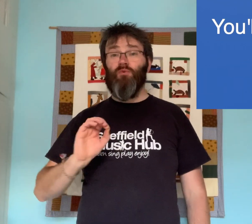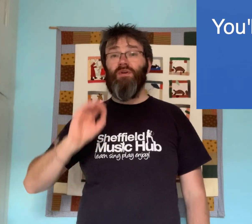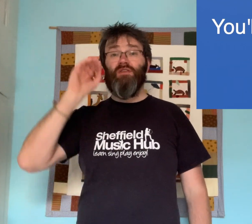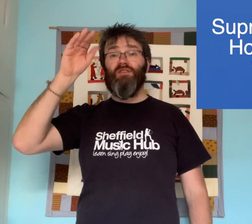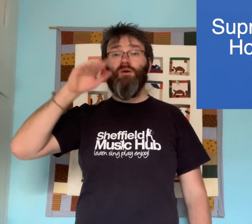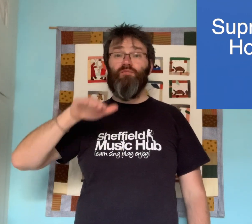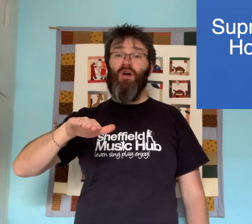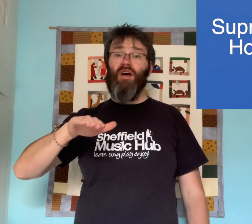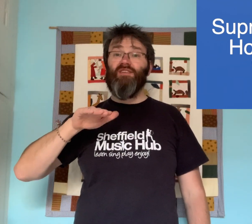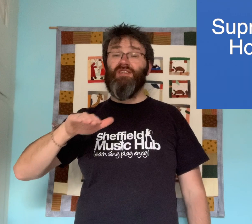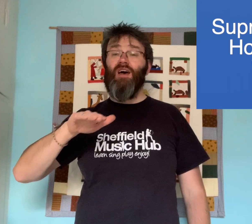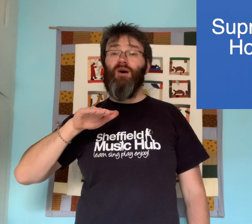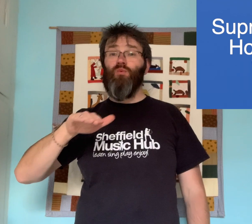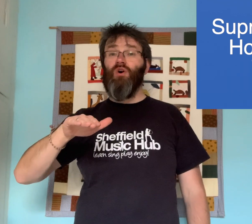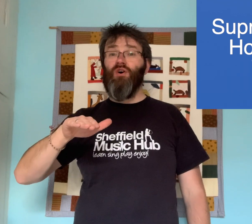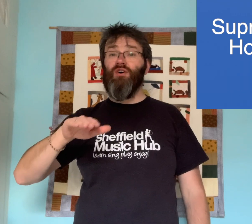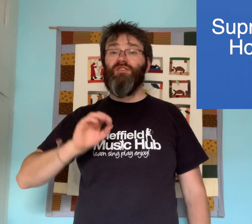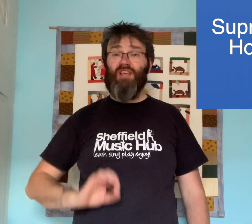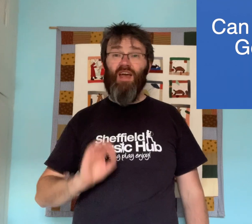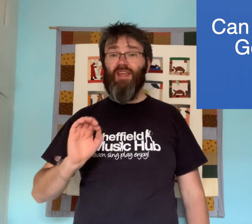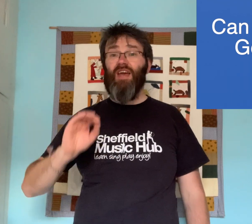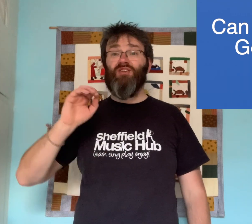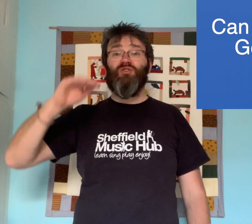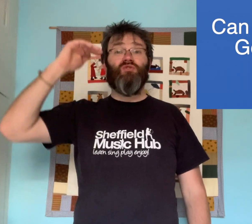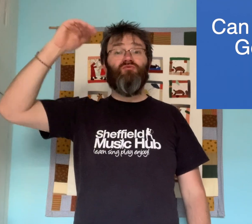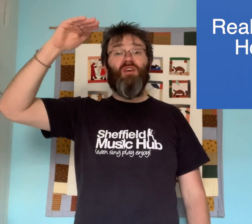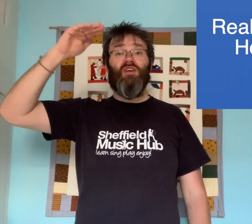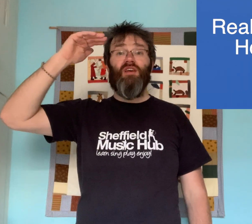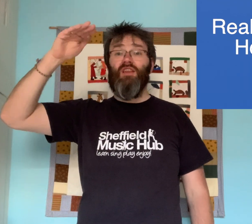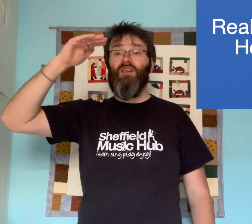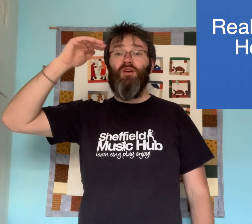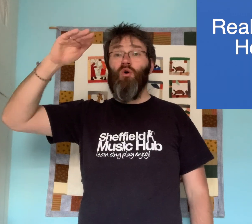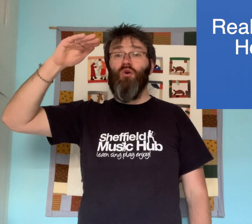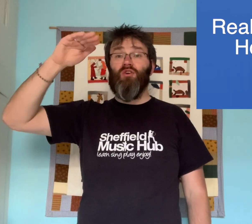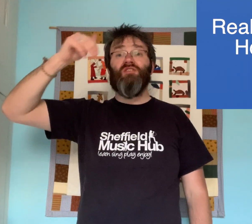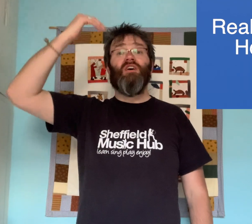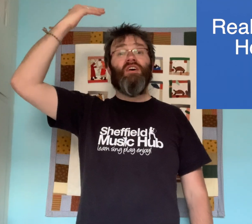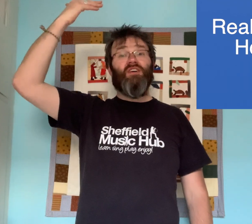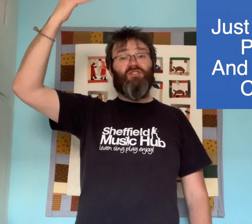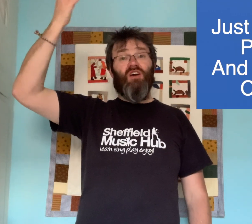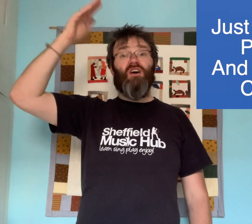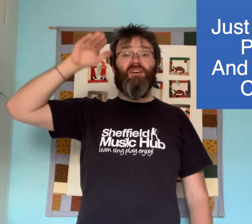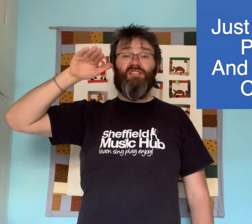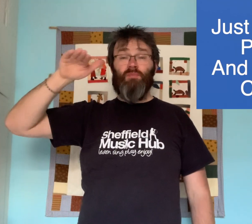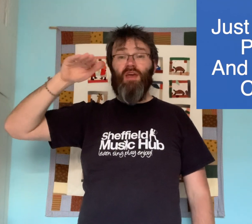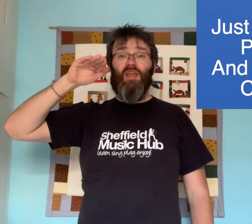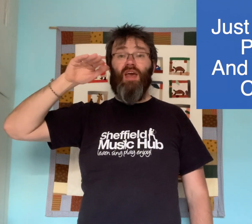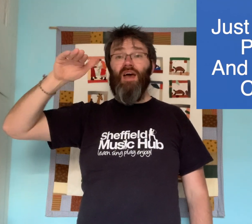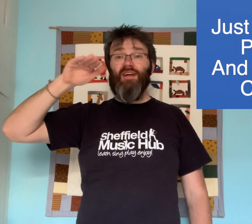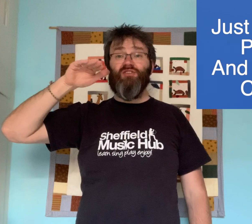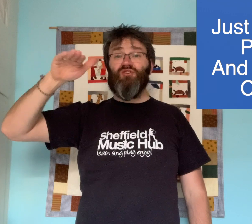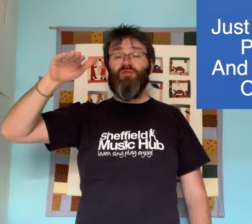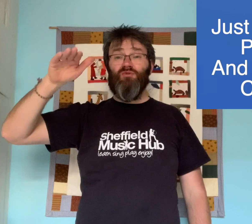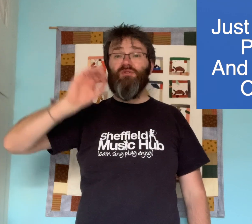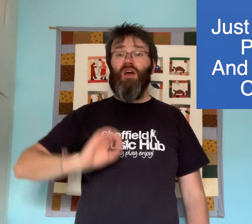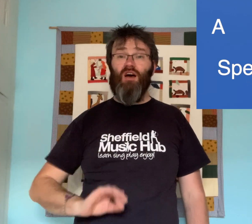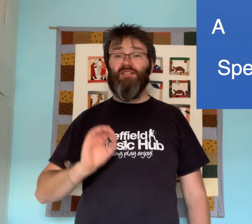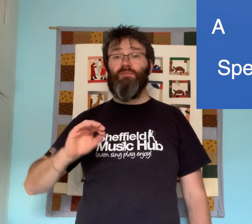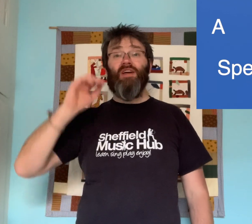be surprised how words can get you really hooked. Just pick and choose a